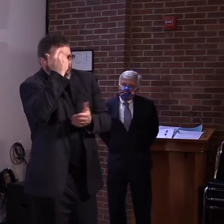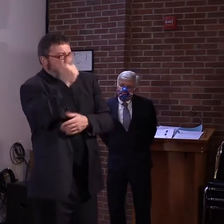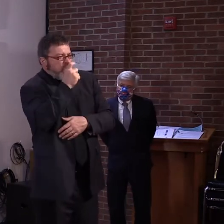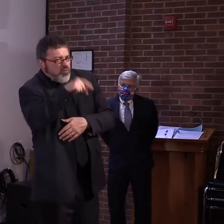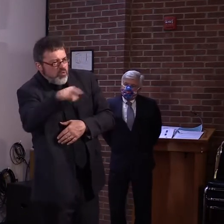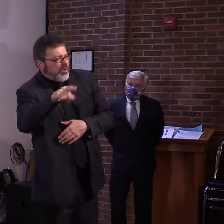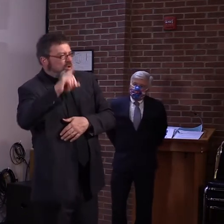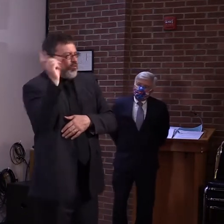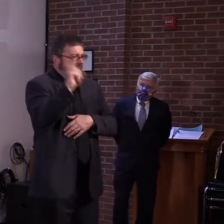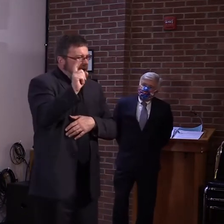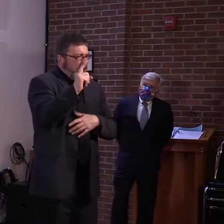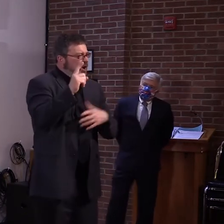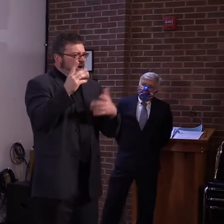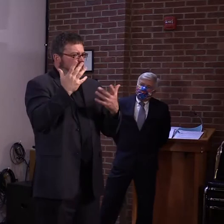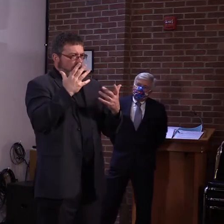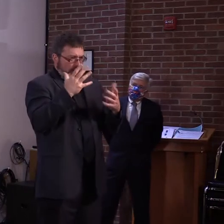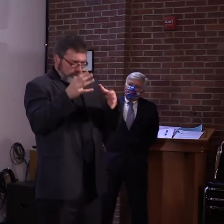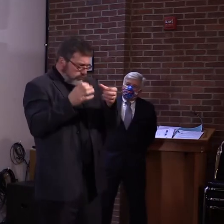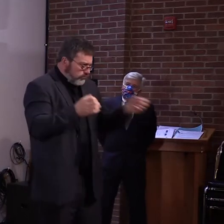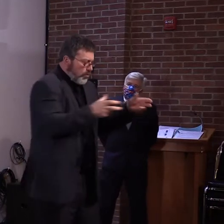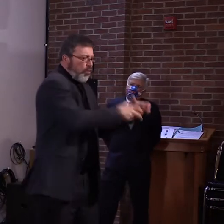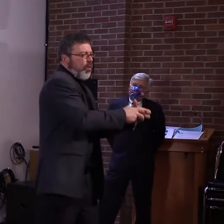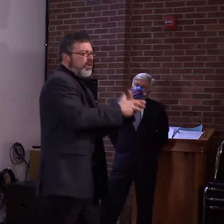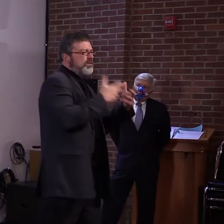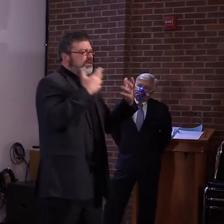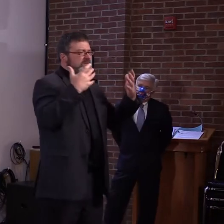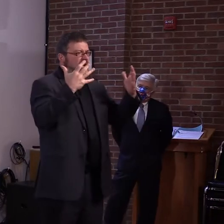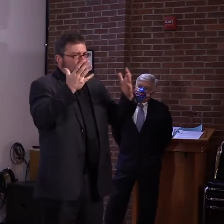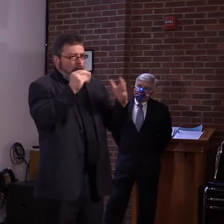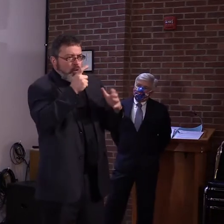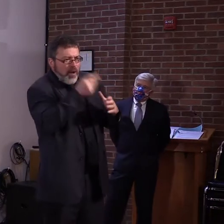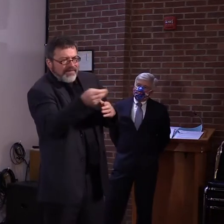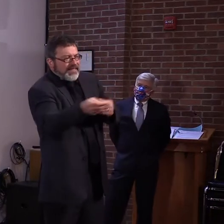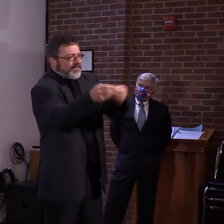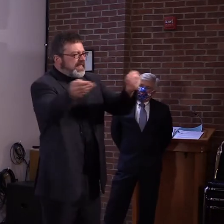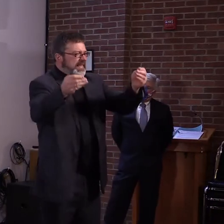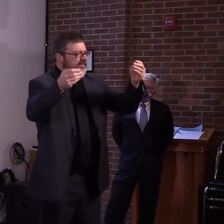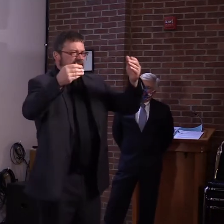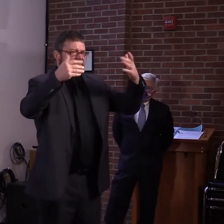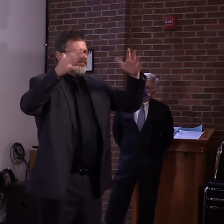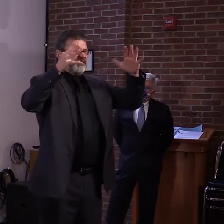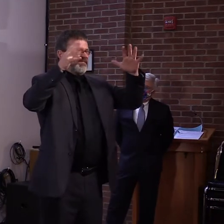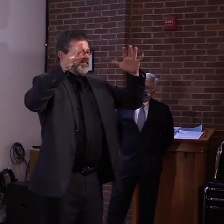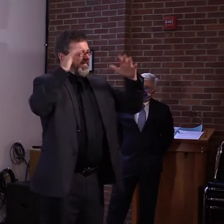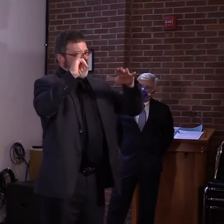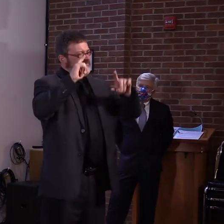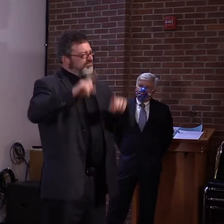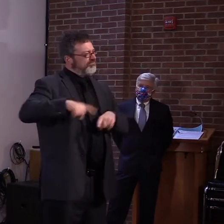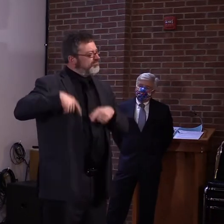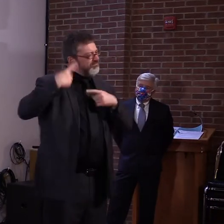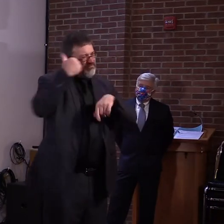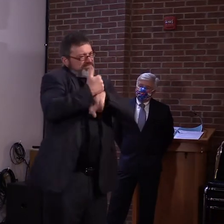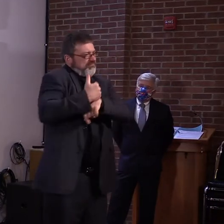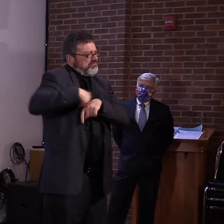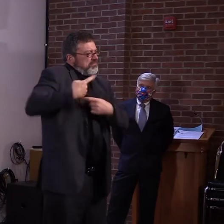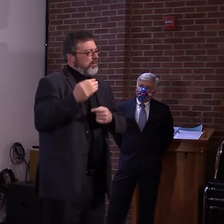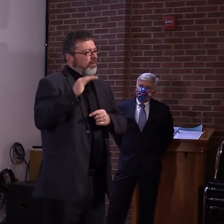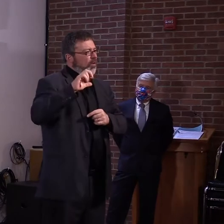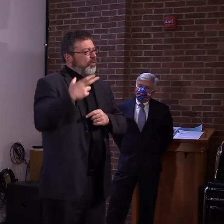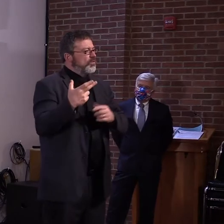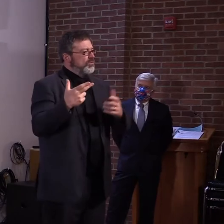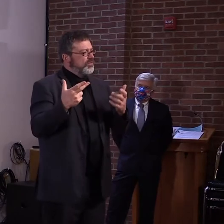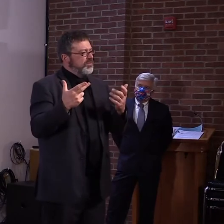to work on the important work of making sure they're isolated, identifying their close contacts, getting them into quarantine. That's how we